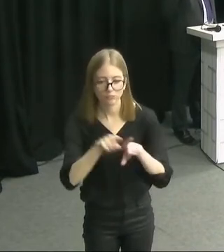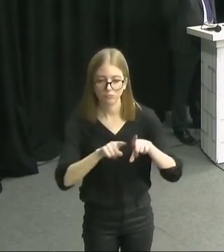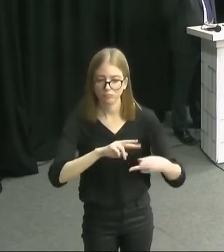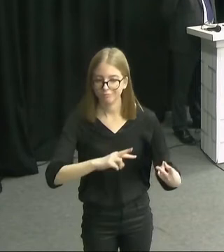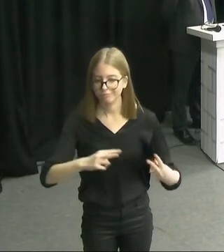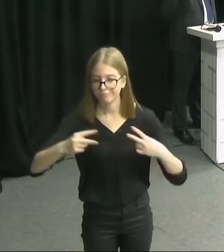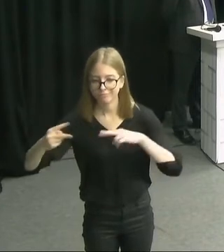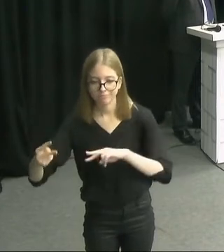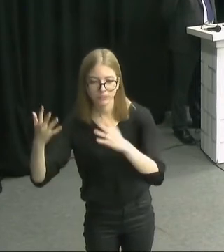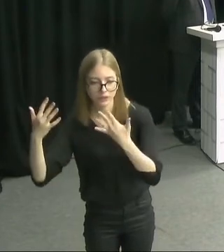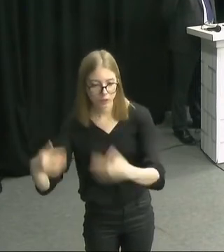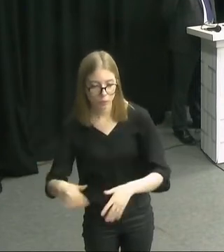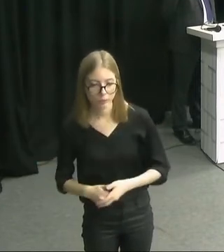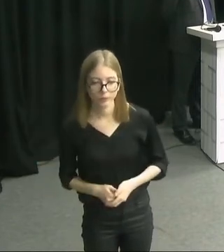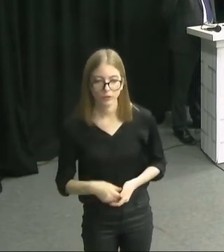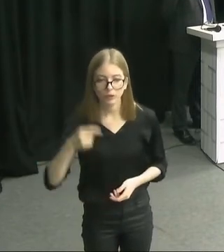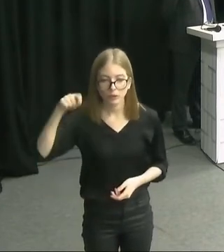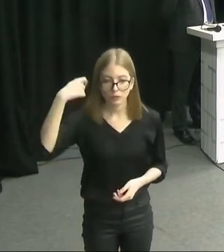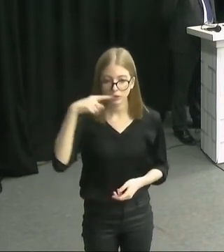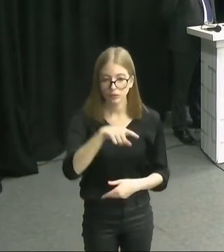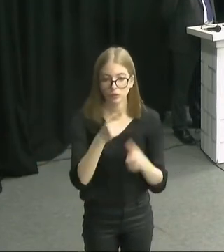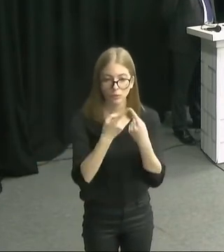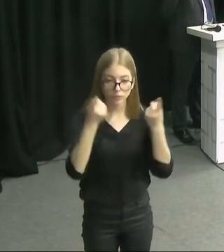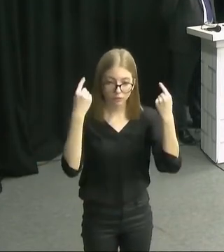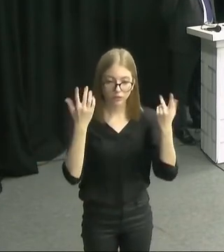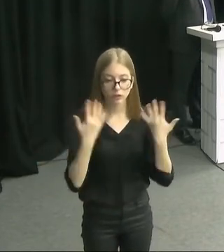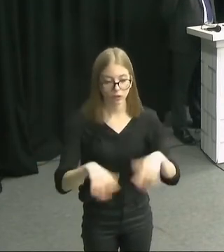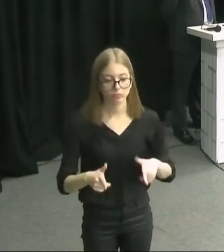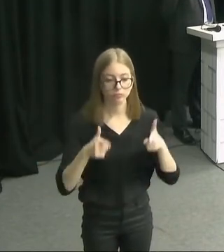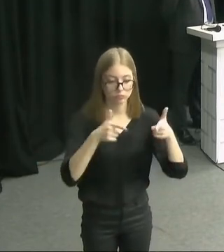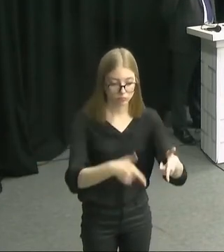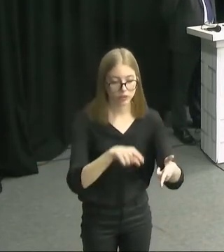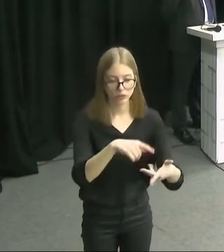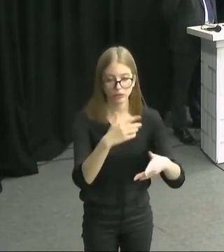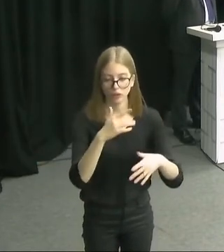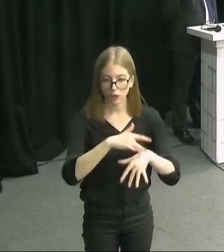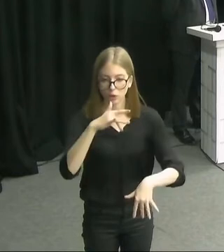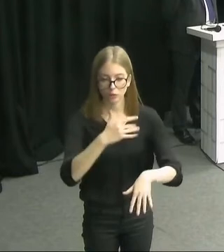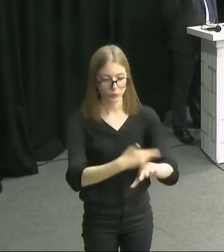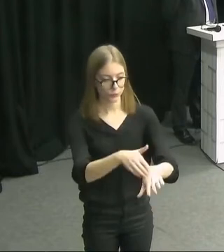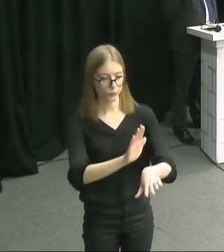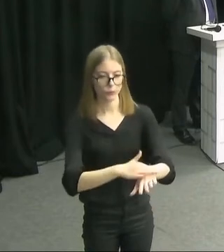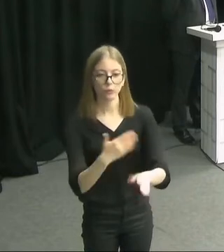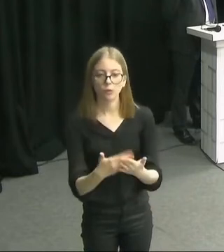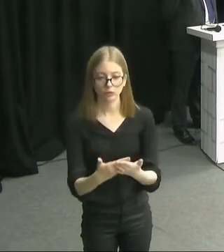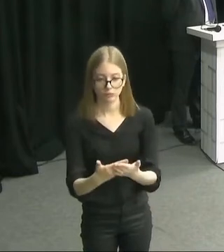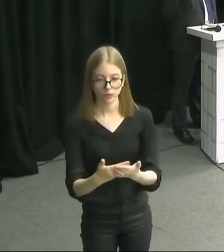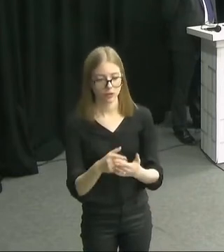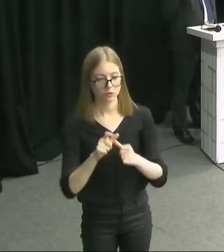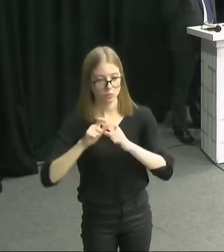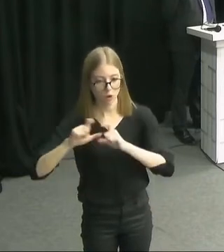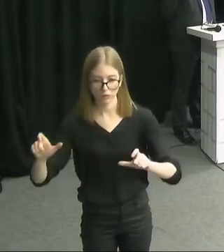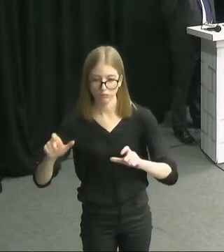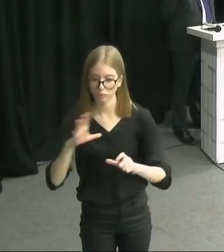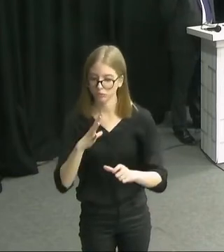university is a challenge in some cases. It's different from the school years. So now we see that the